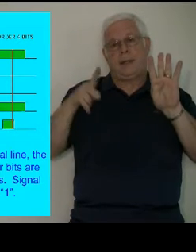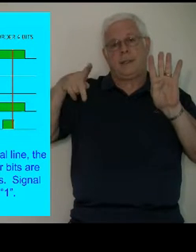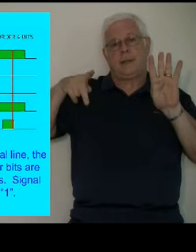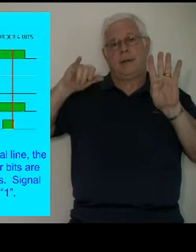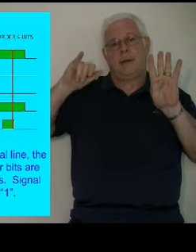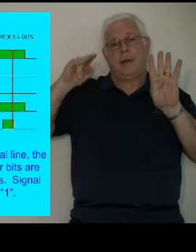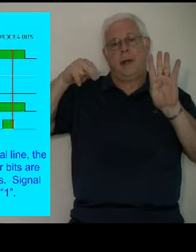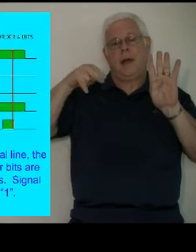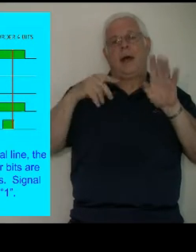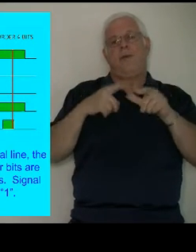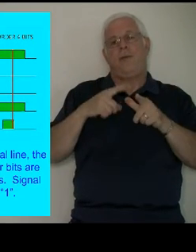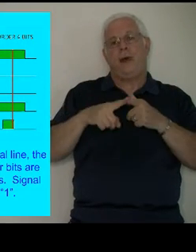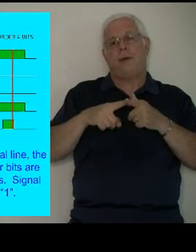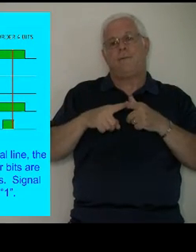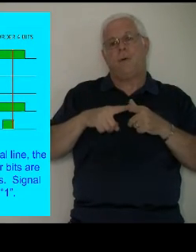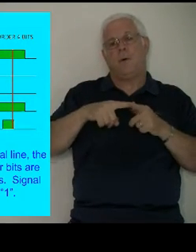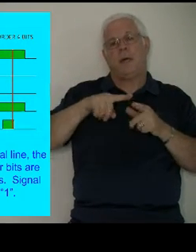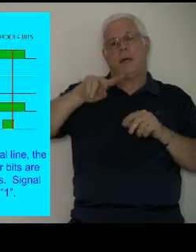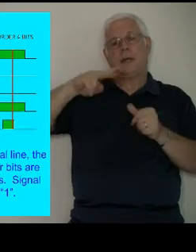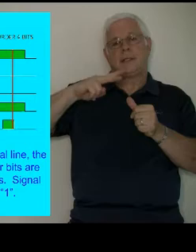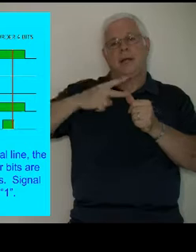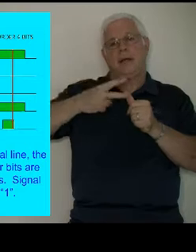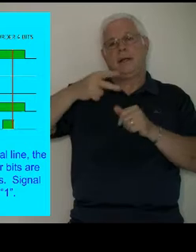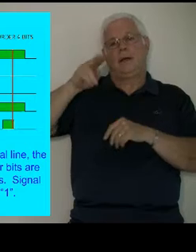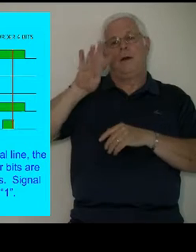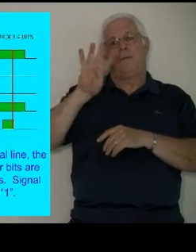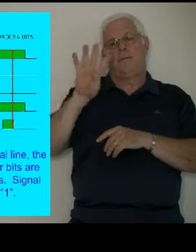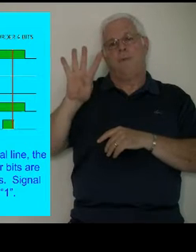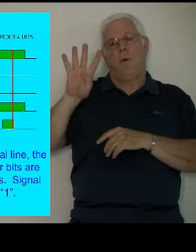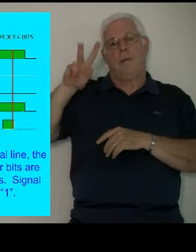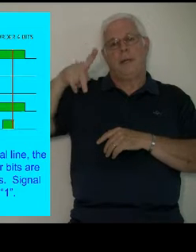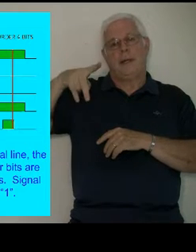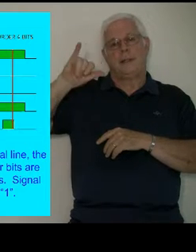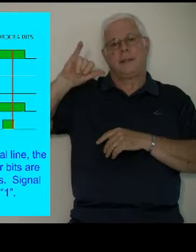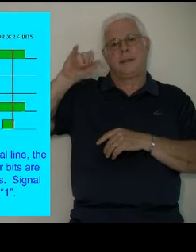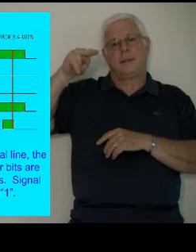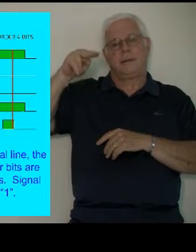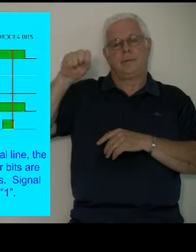pins, and then for the second 4 pins.